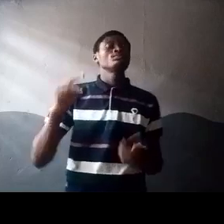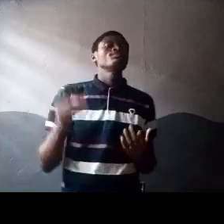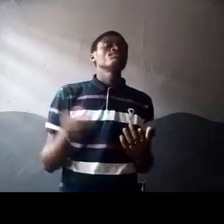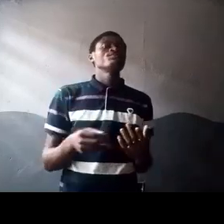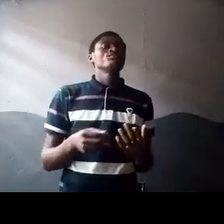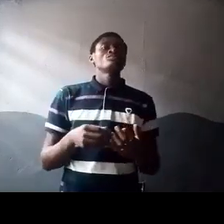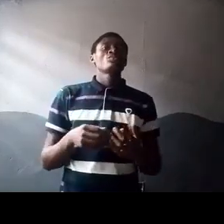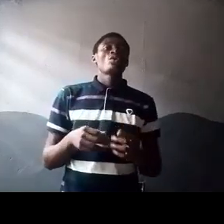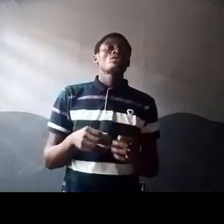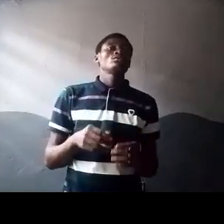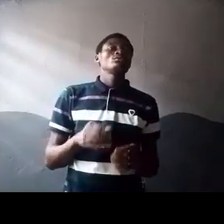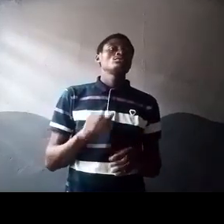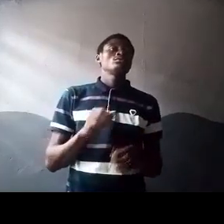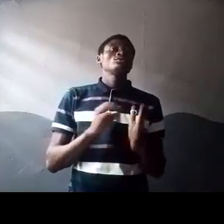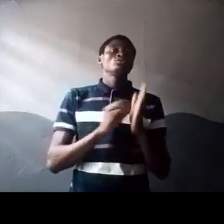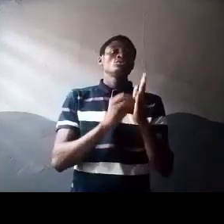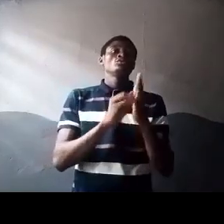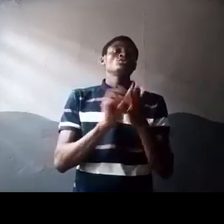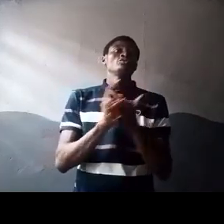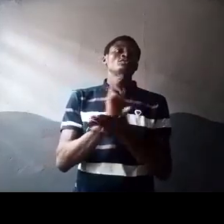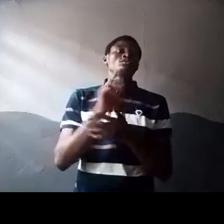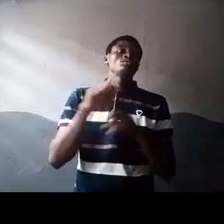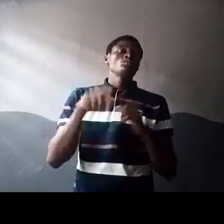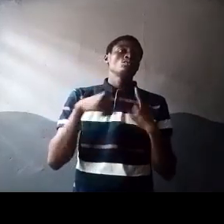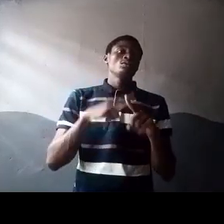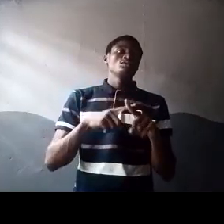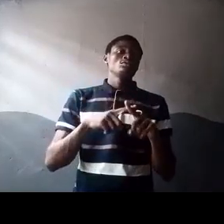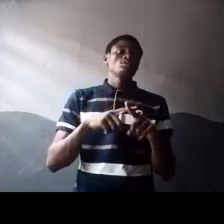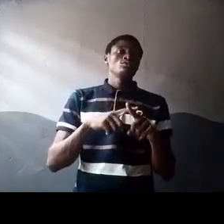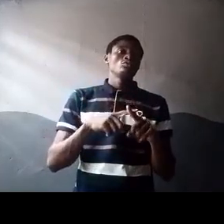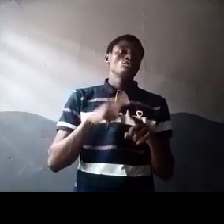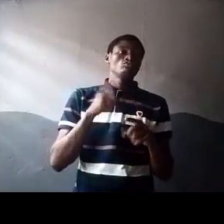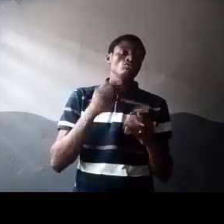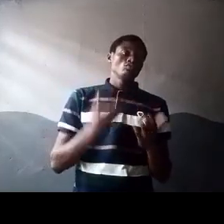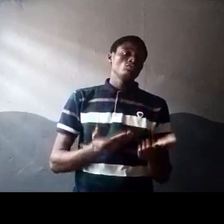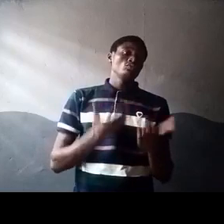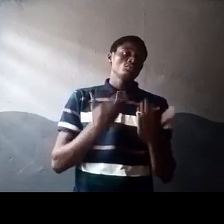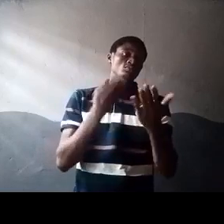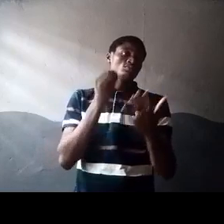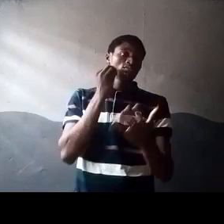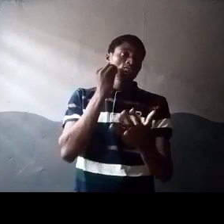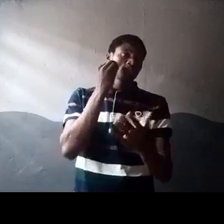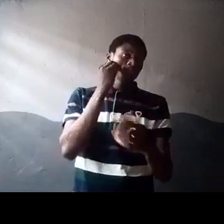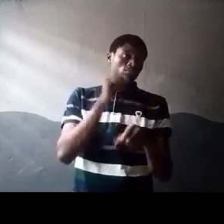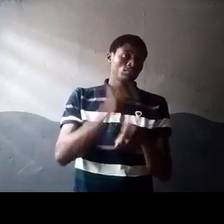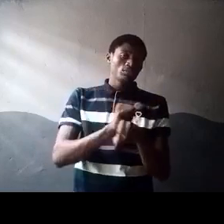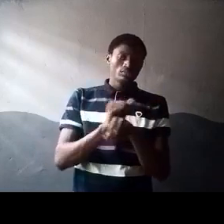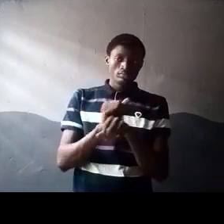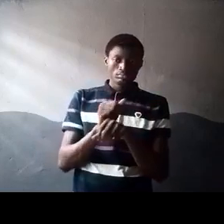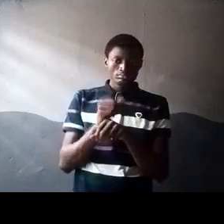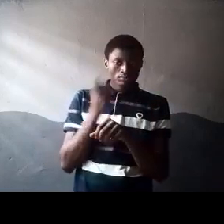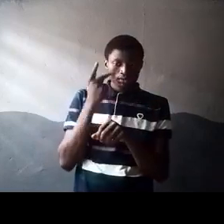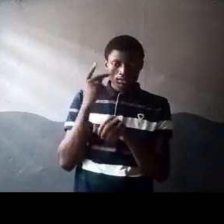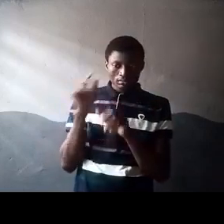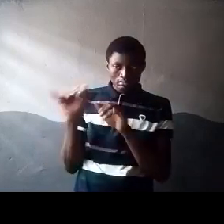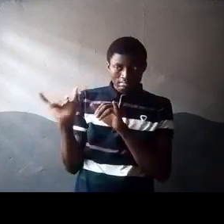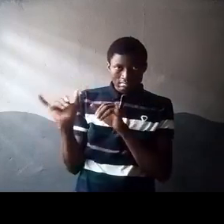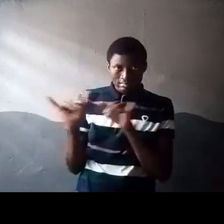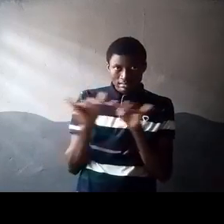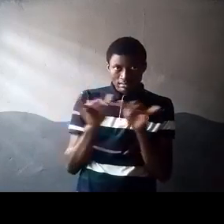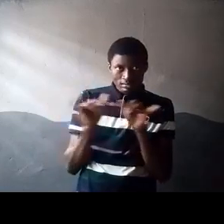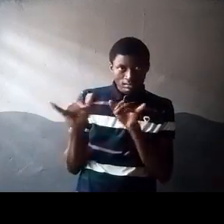if you submit an assignment that is similar to what some other person submitted 3 years